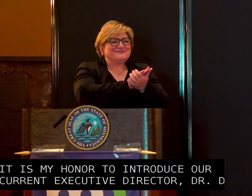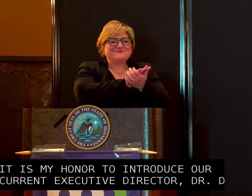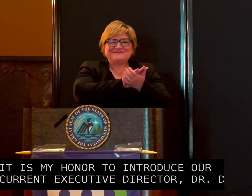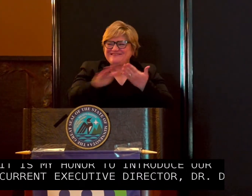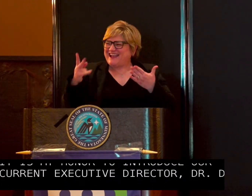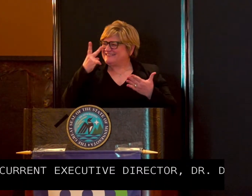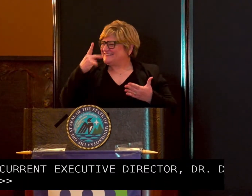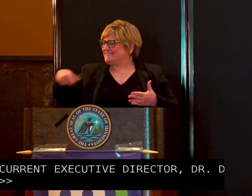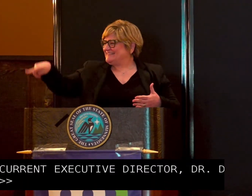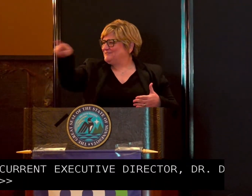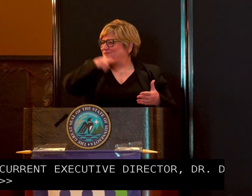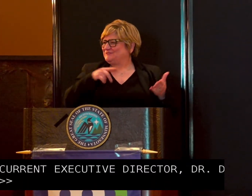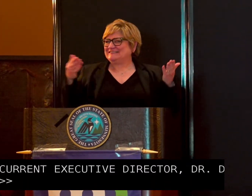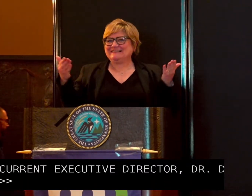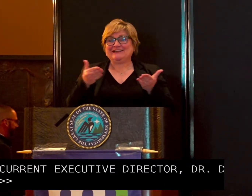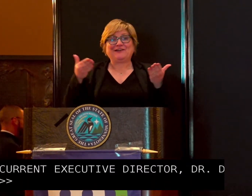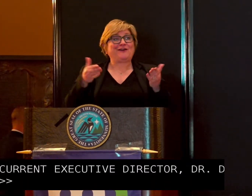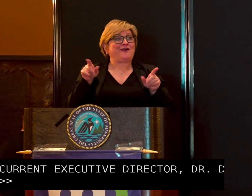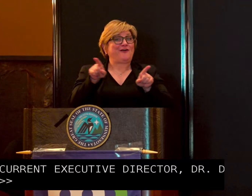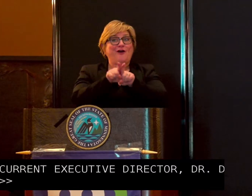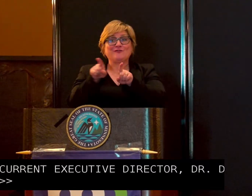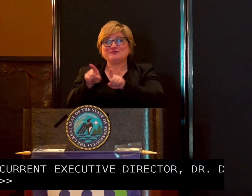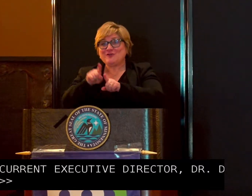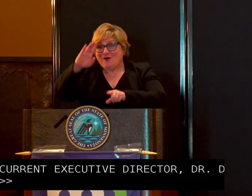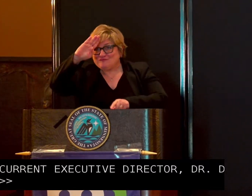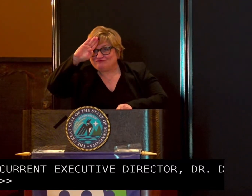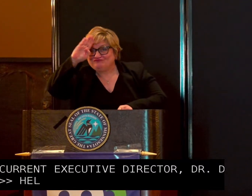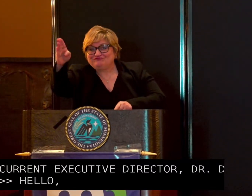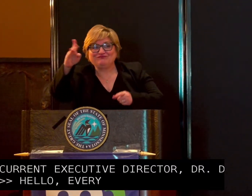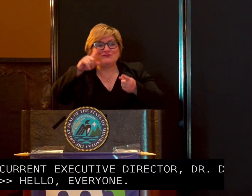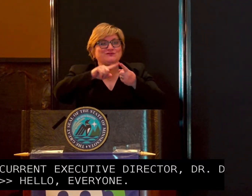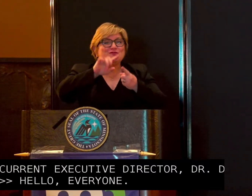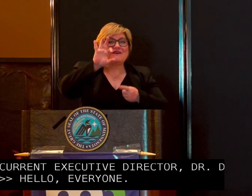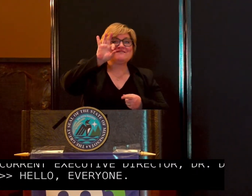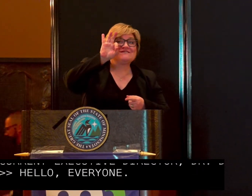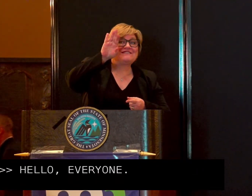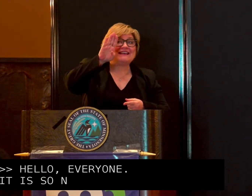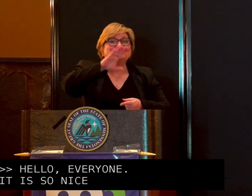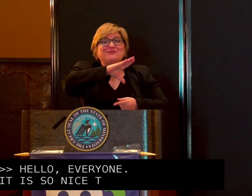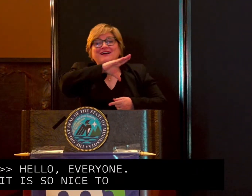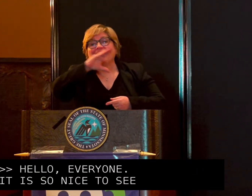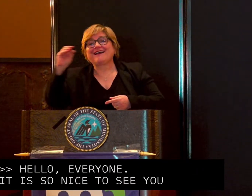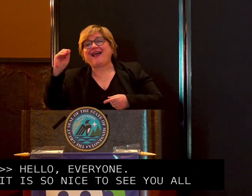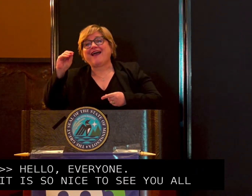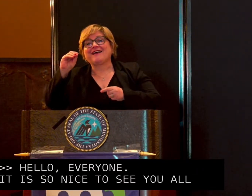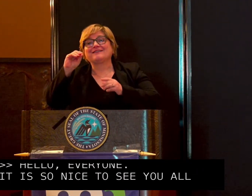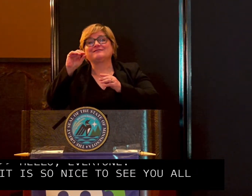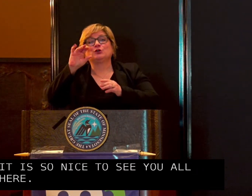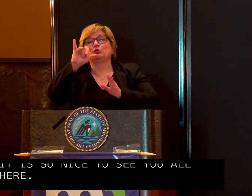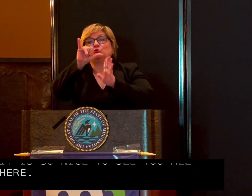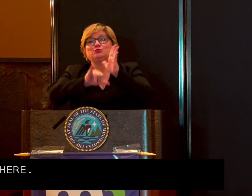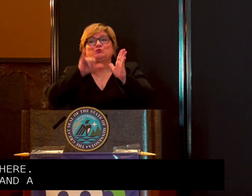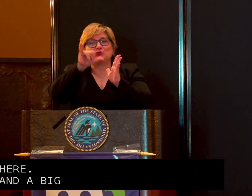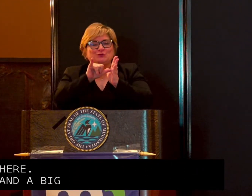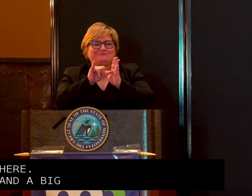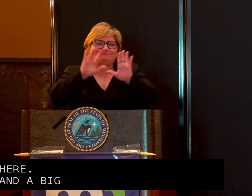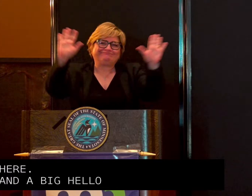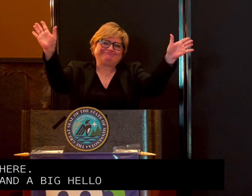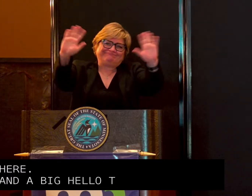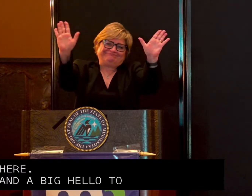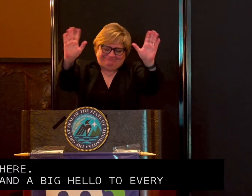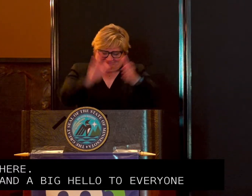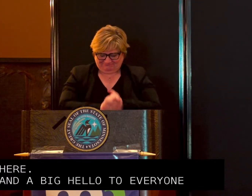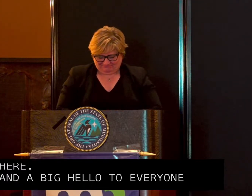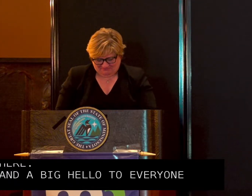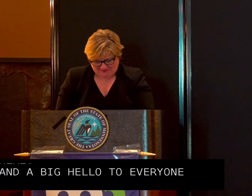Hello, everyone. It is so nice to see you all here. And a big hello to everyone that's watching us